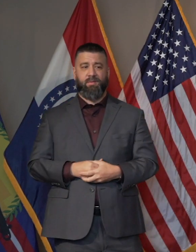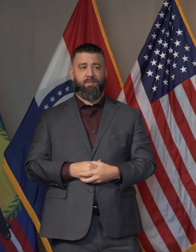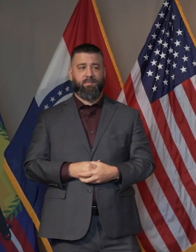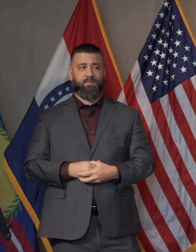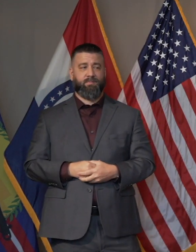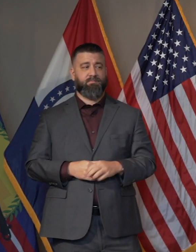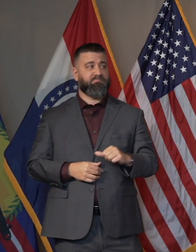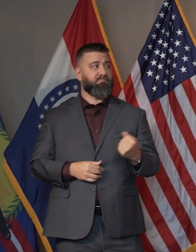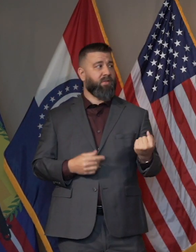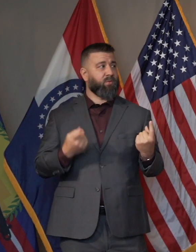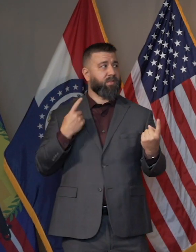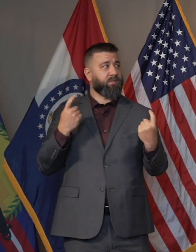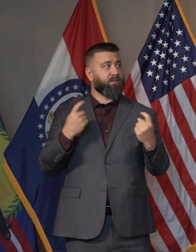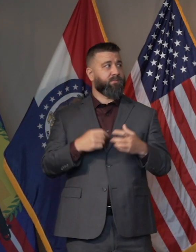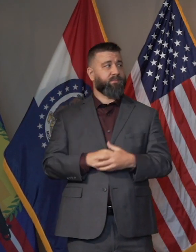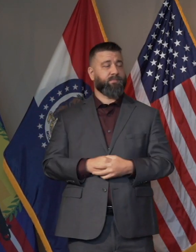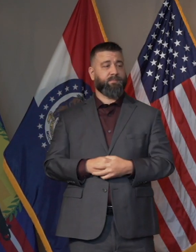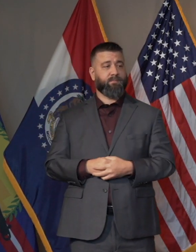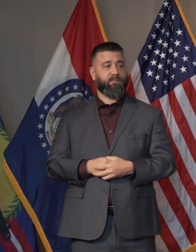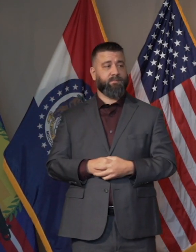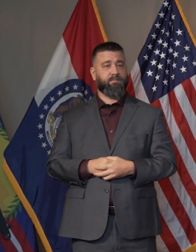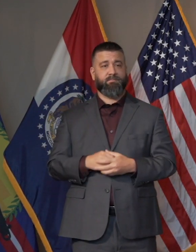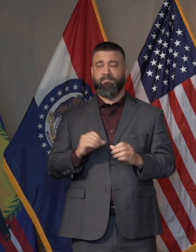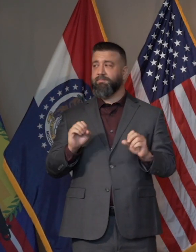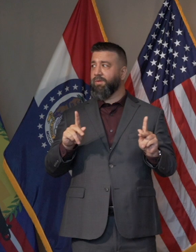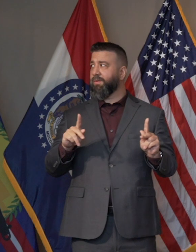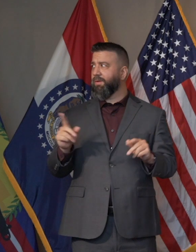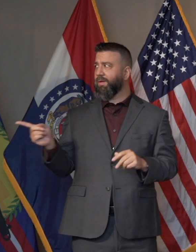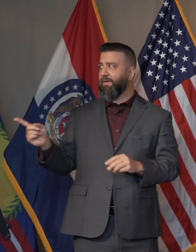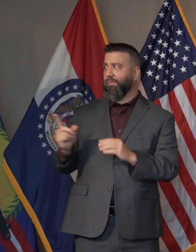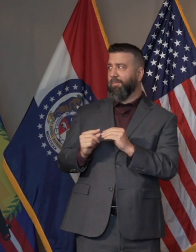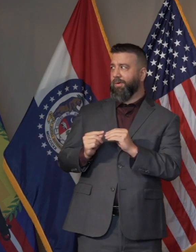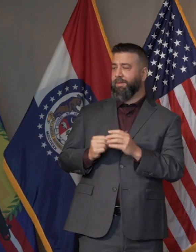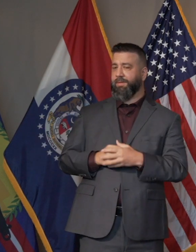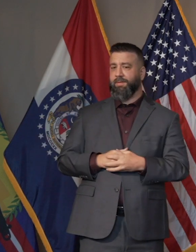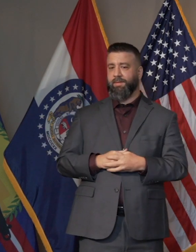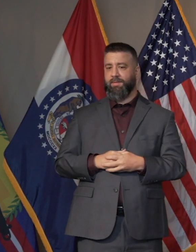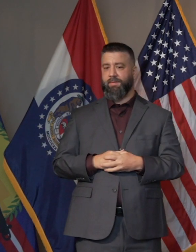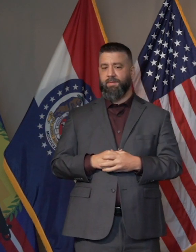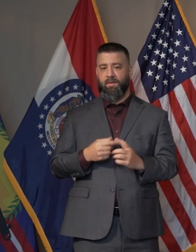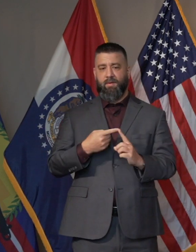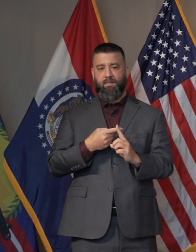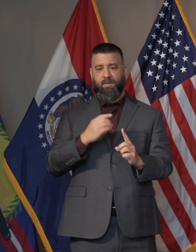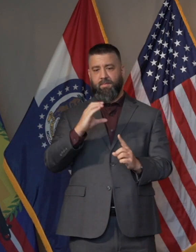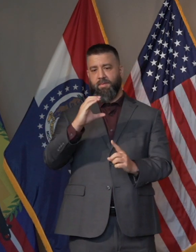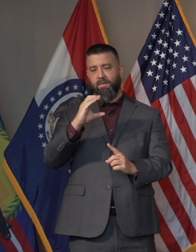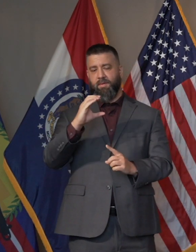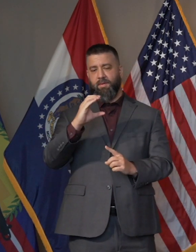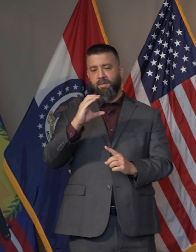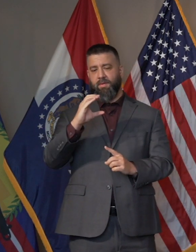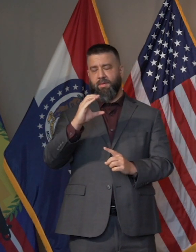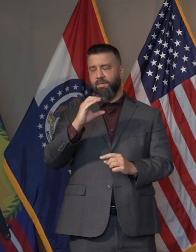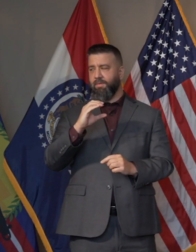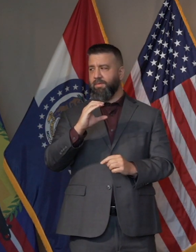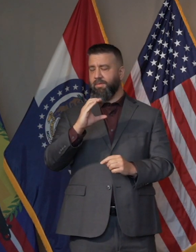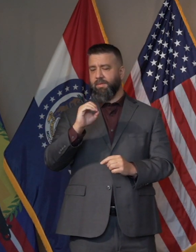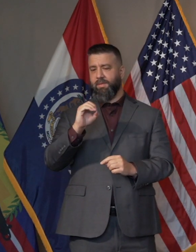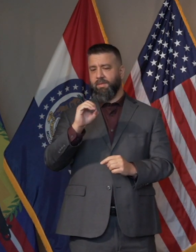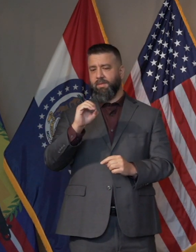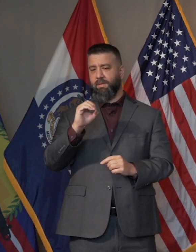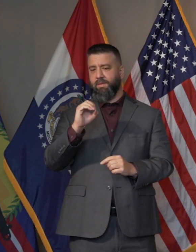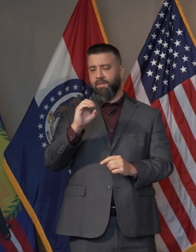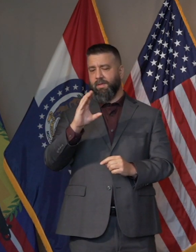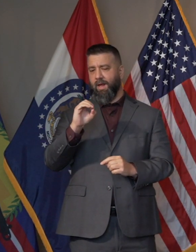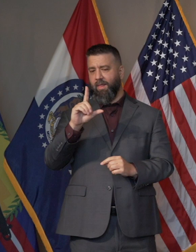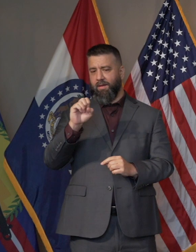Any other questions? Okay. I'm sorry, I have one more. Yeah, come in. From the Call newspaper, I think you've